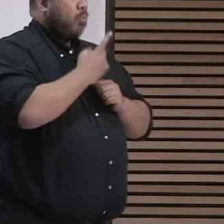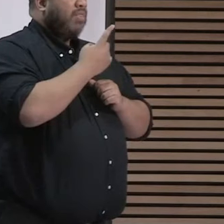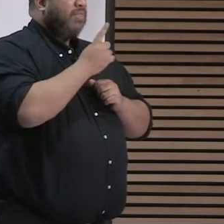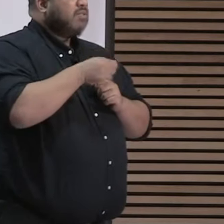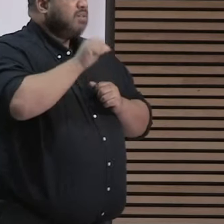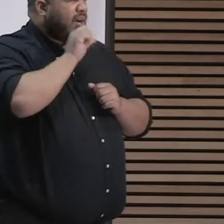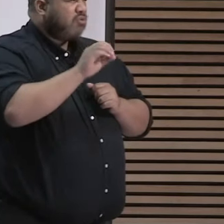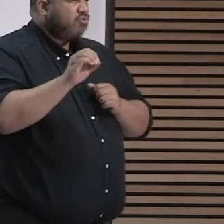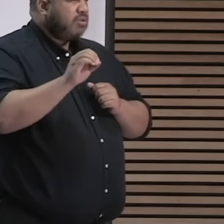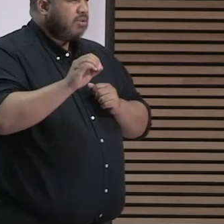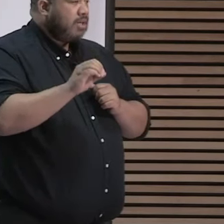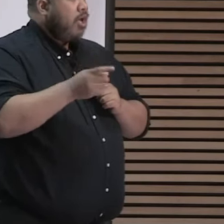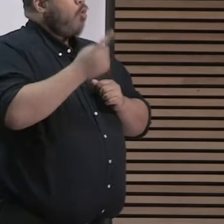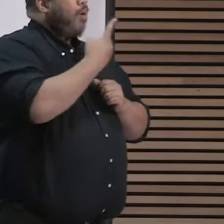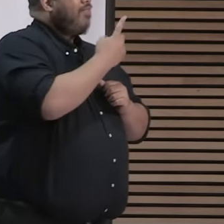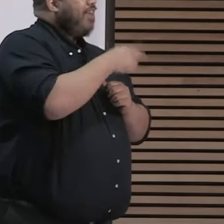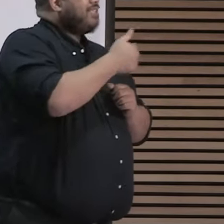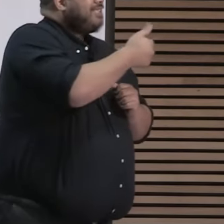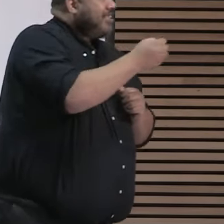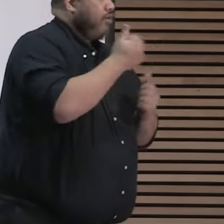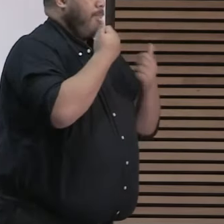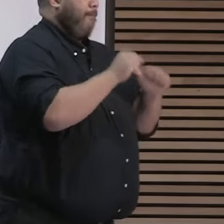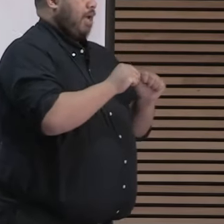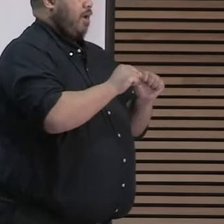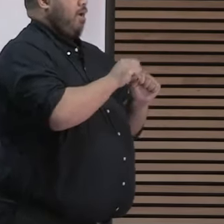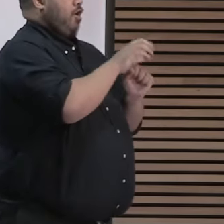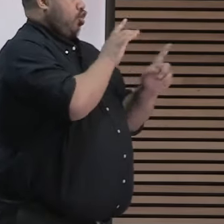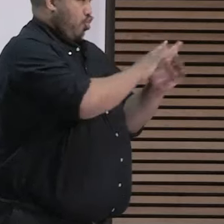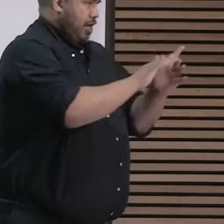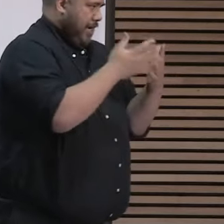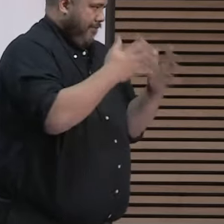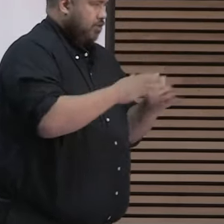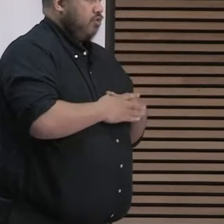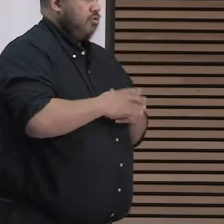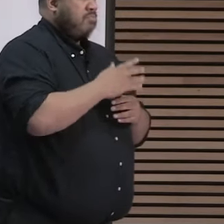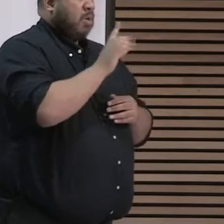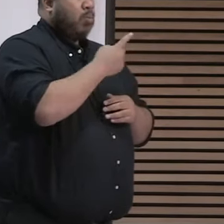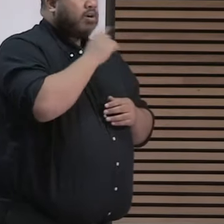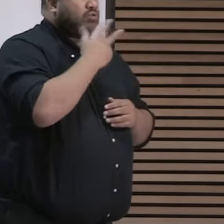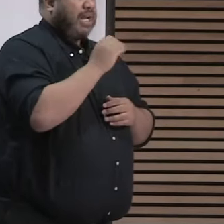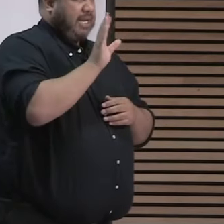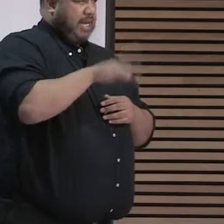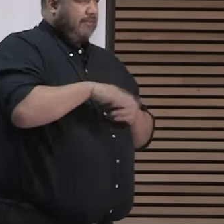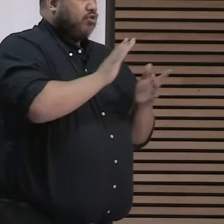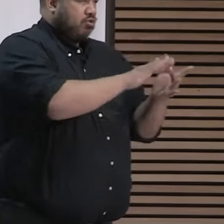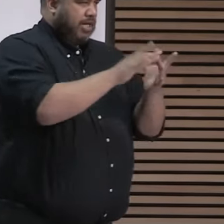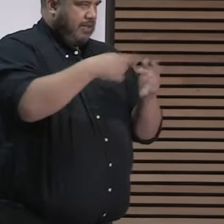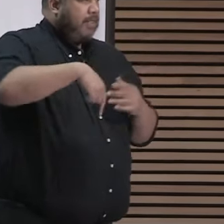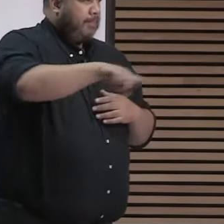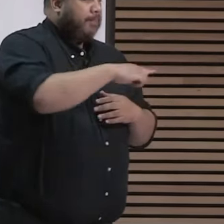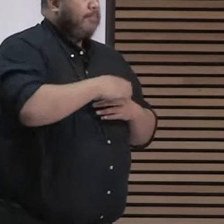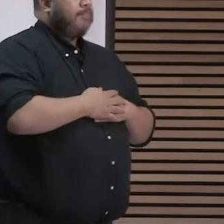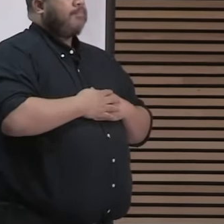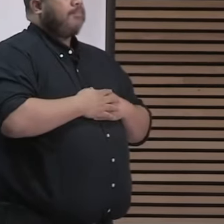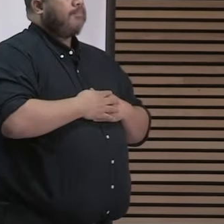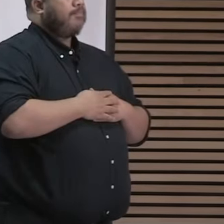are self-isolating and have either been tested or are waiting for testing as appropriate, and other